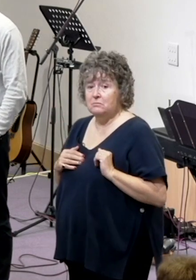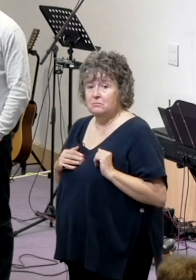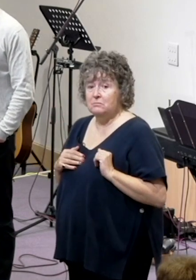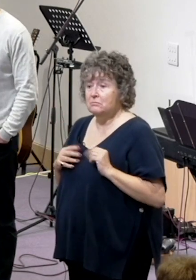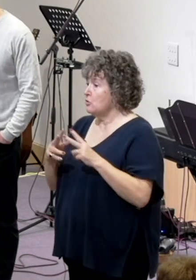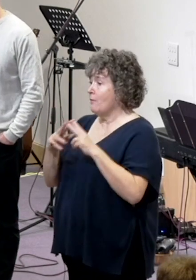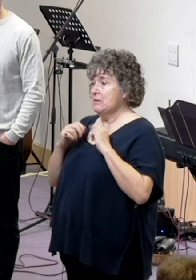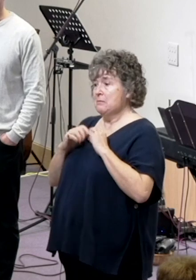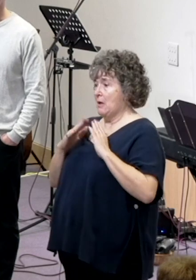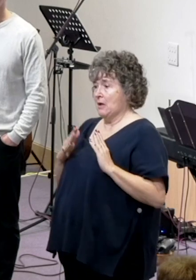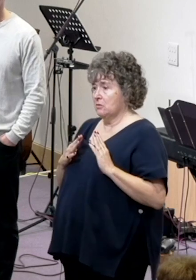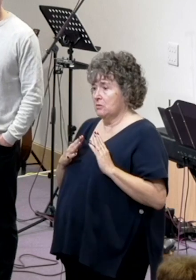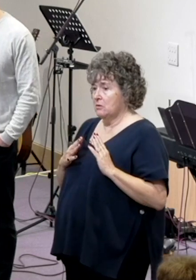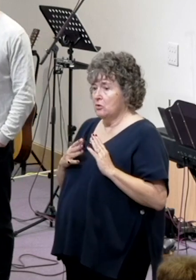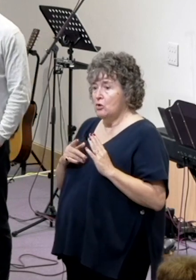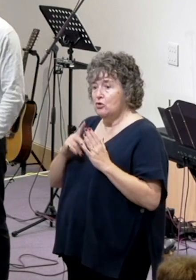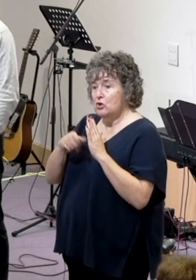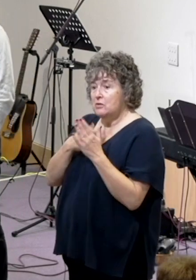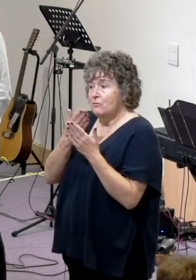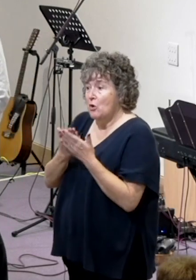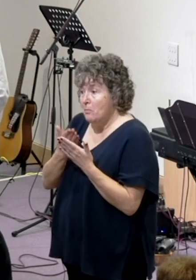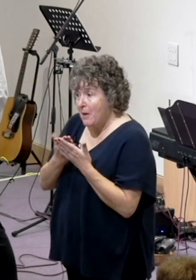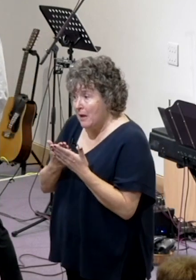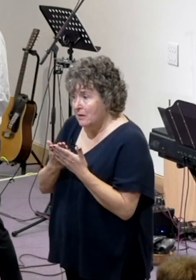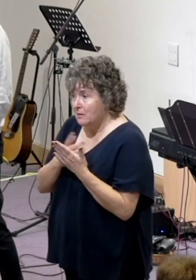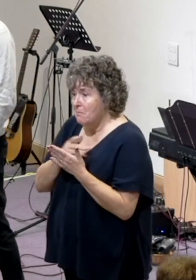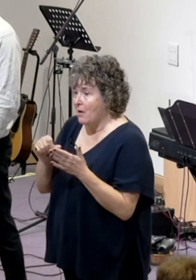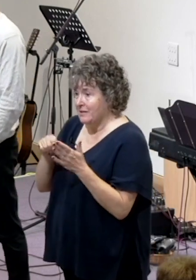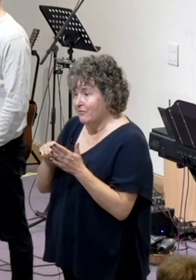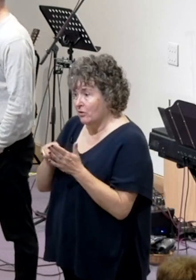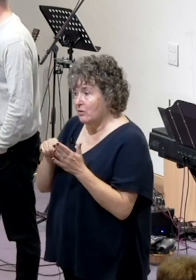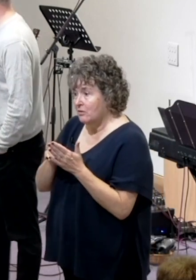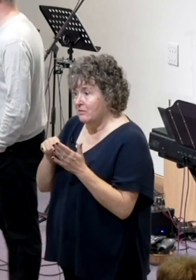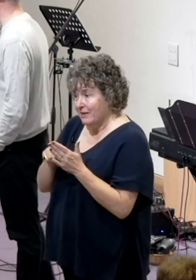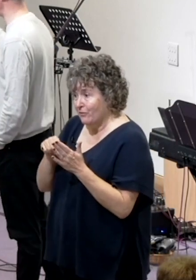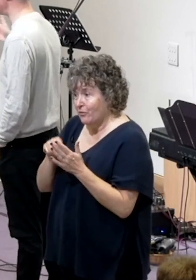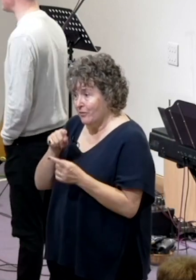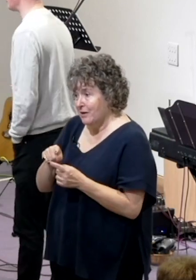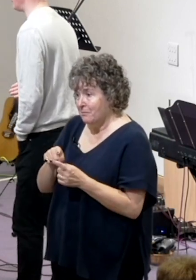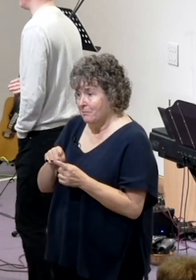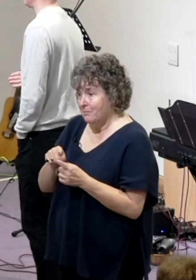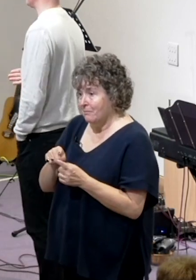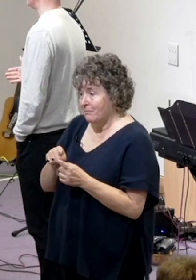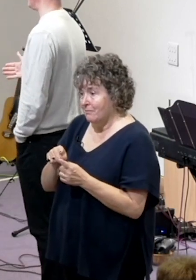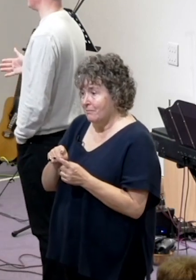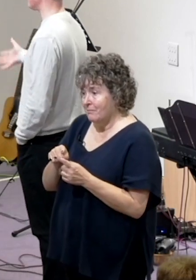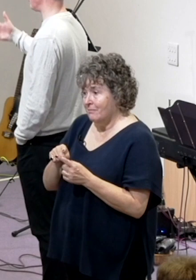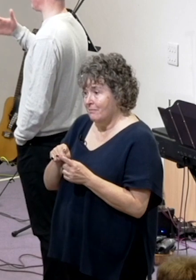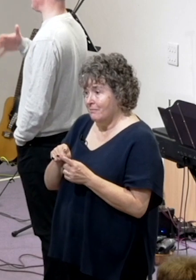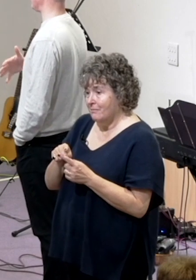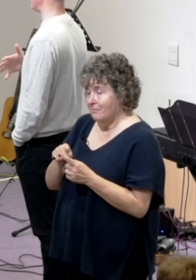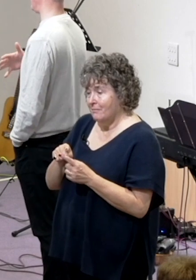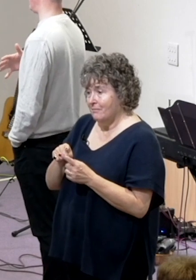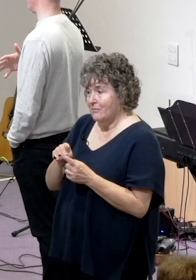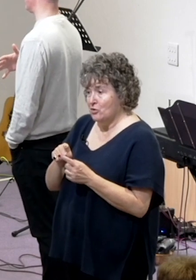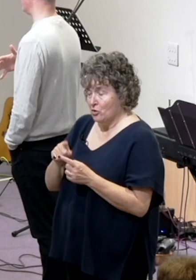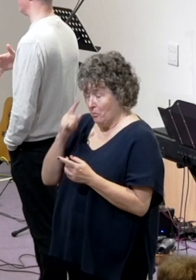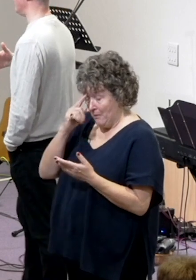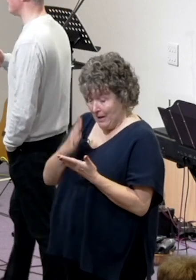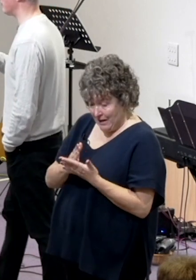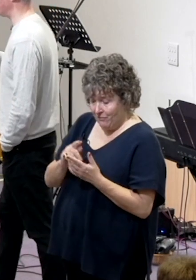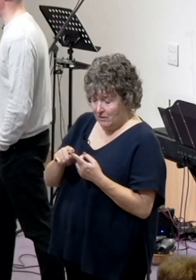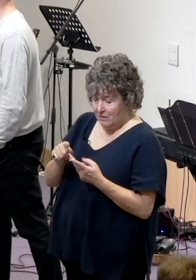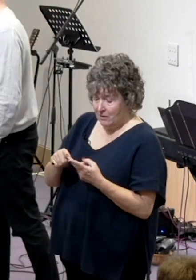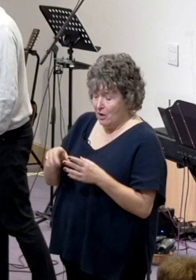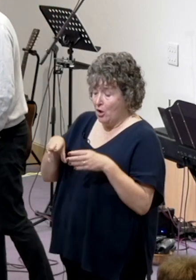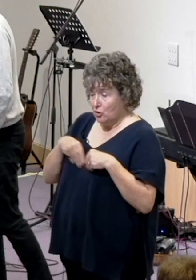See, there was a cost to obedience for Joseph. More than just believing God and adopting this child,